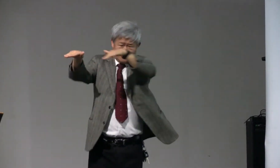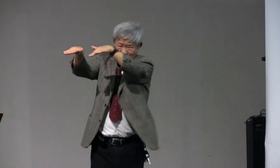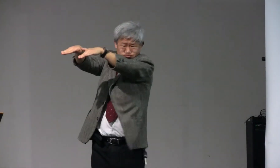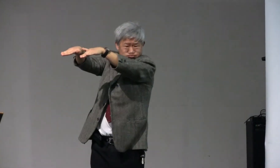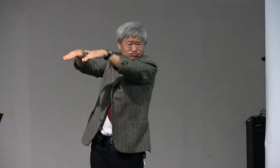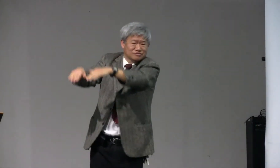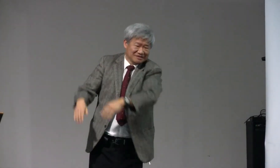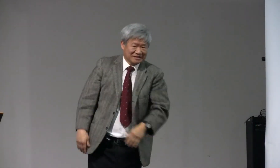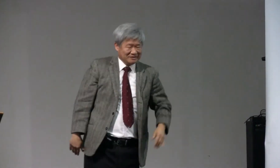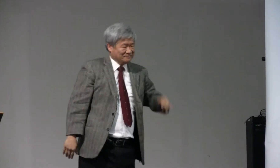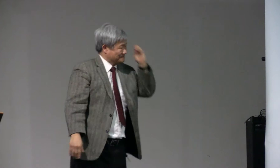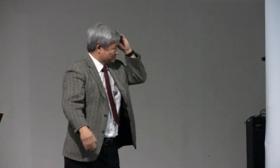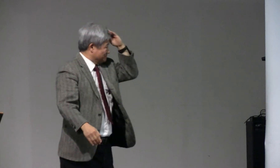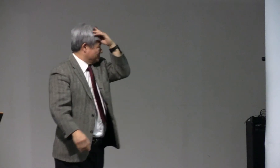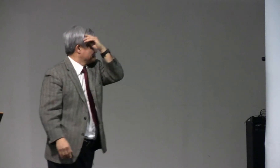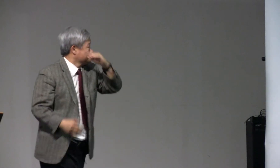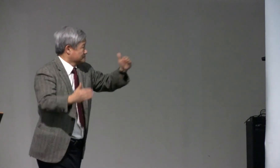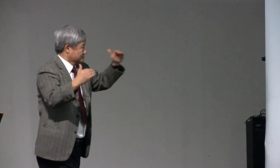This is bigger than that.